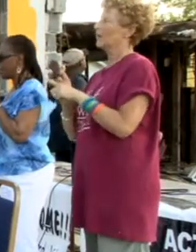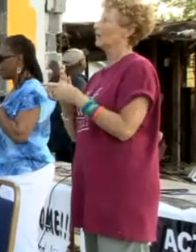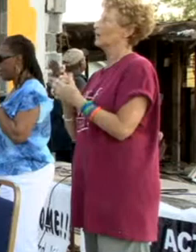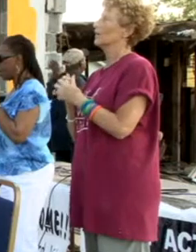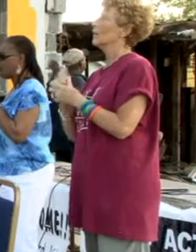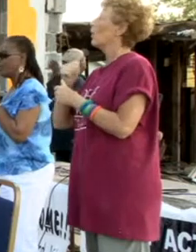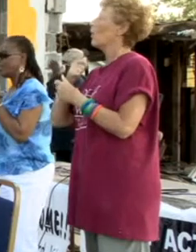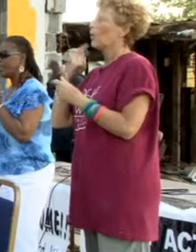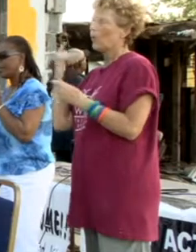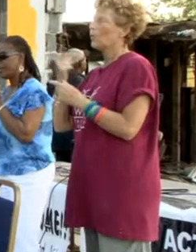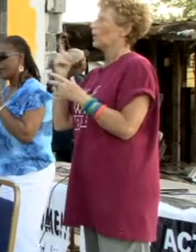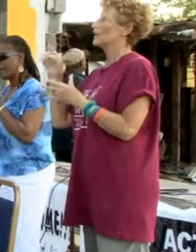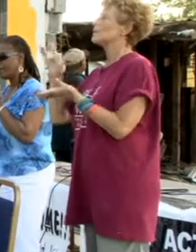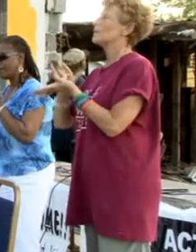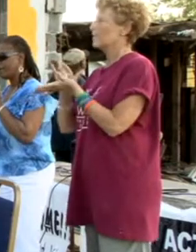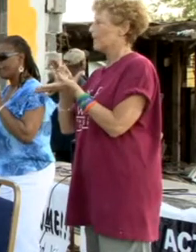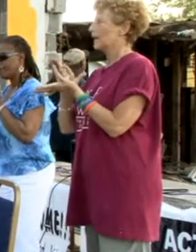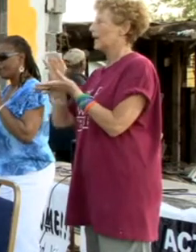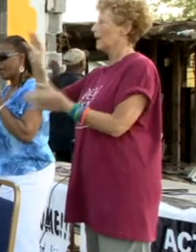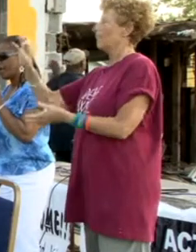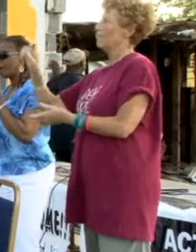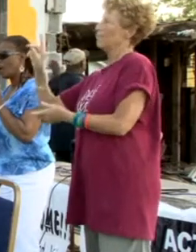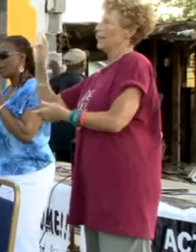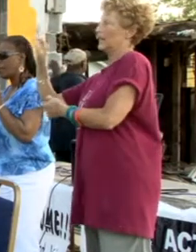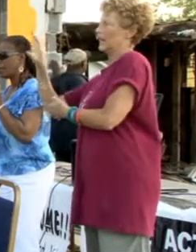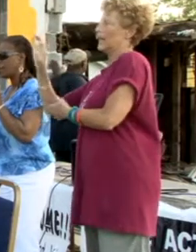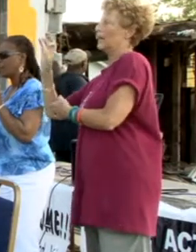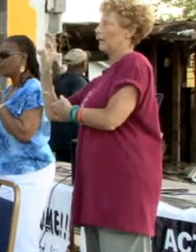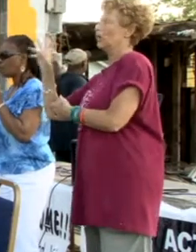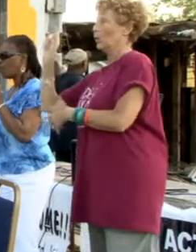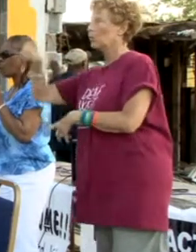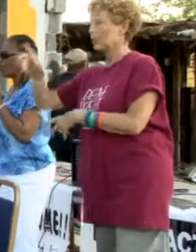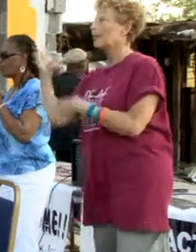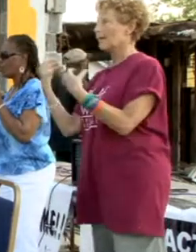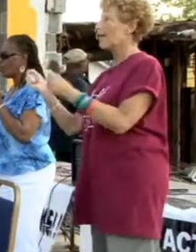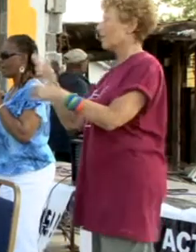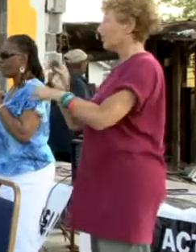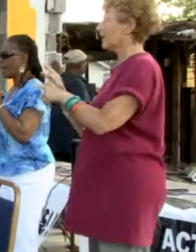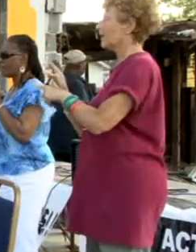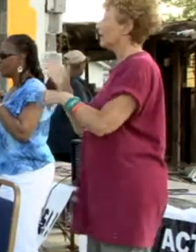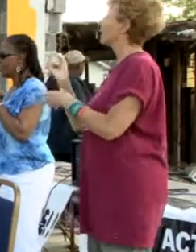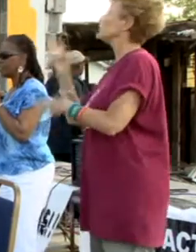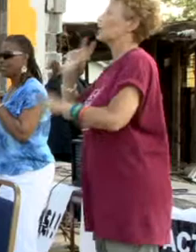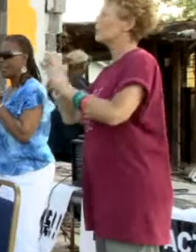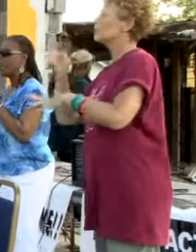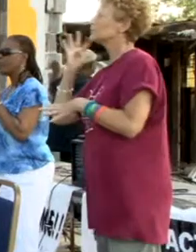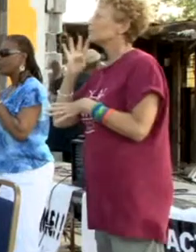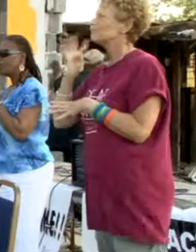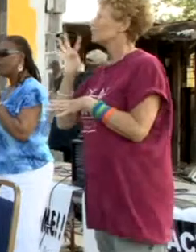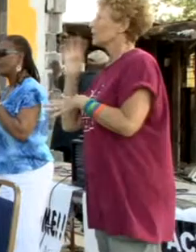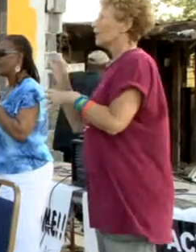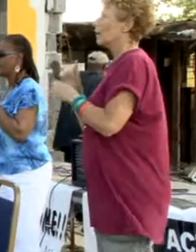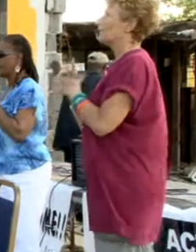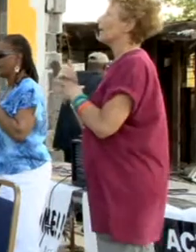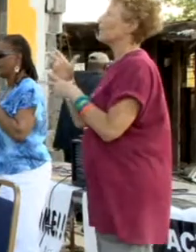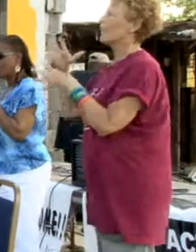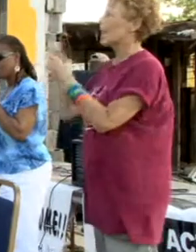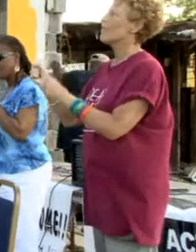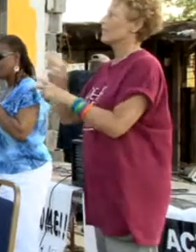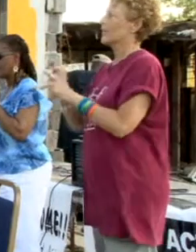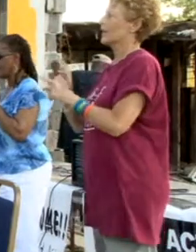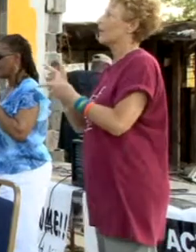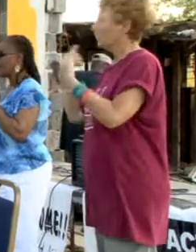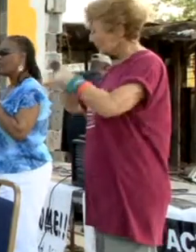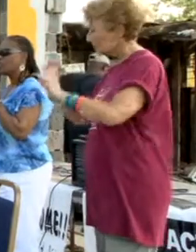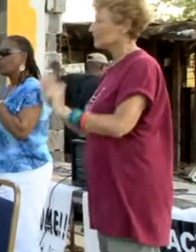always the Medicaid. We need health care. And that's why a lot of people would talk about welfare clients and this and that, but it was about the health care, and we